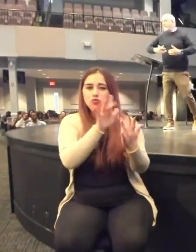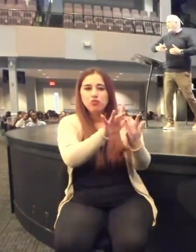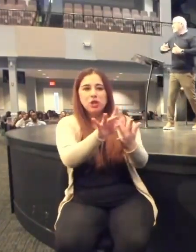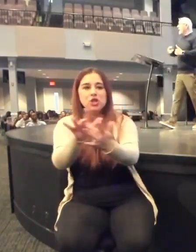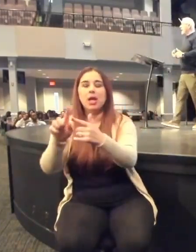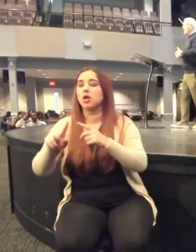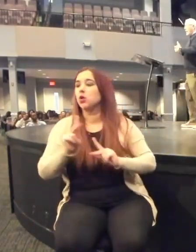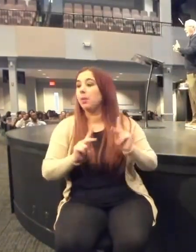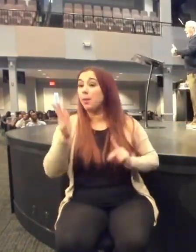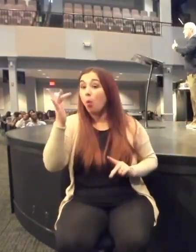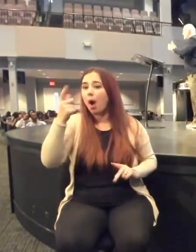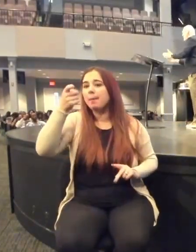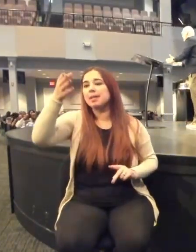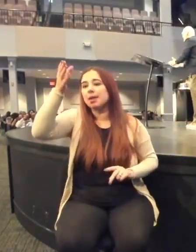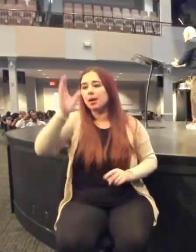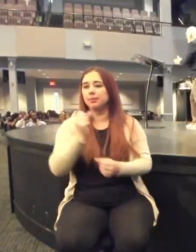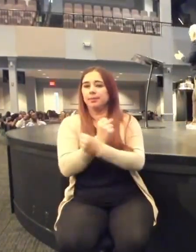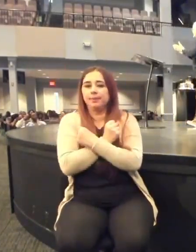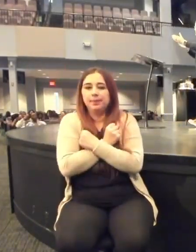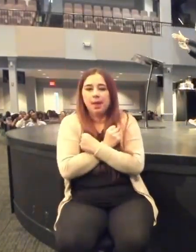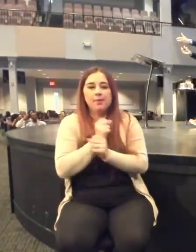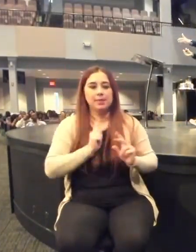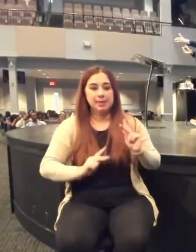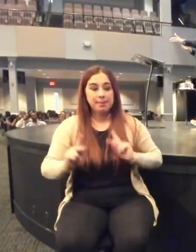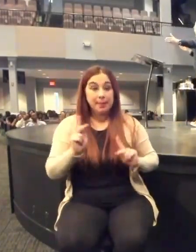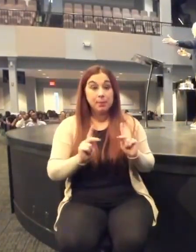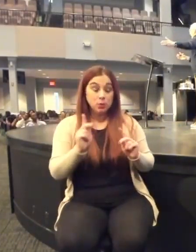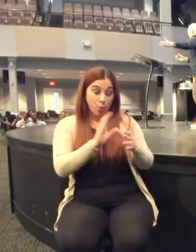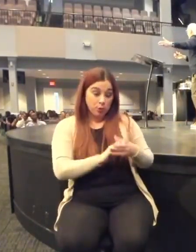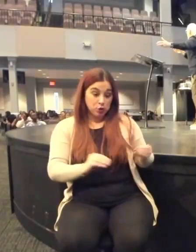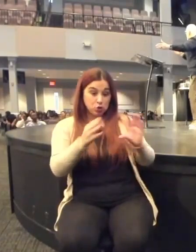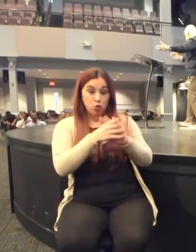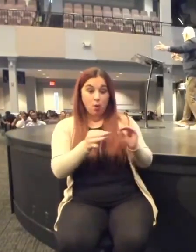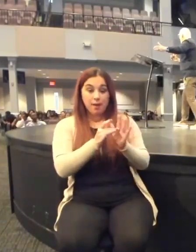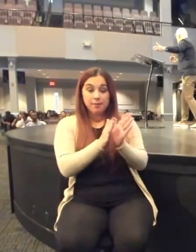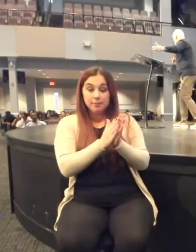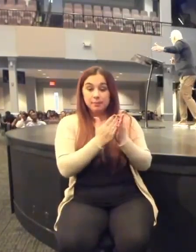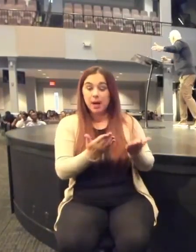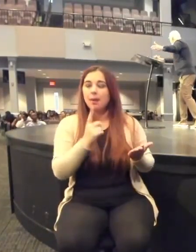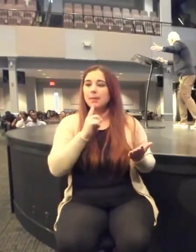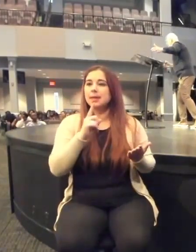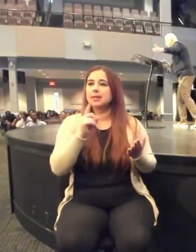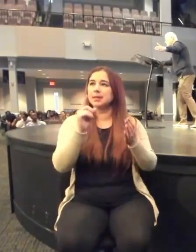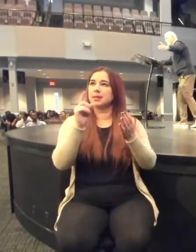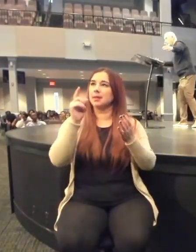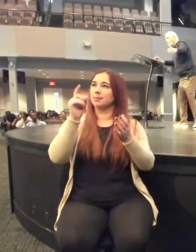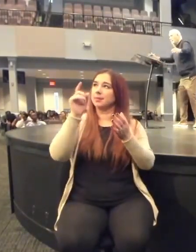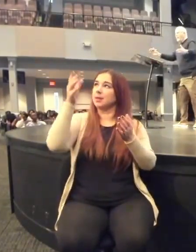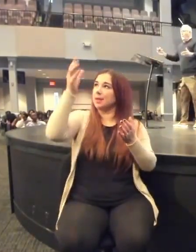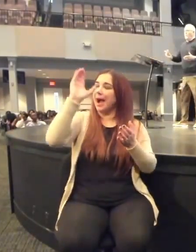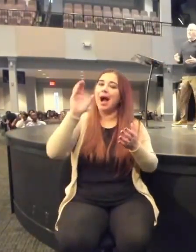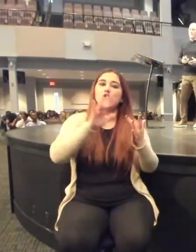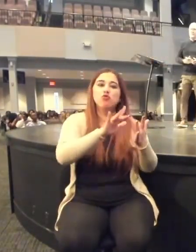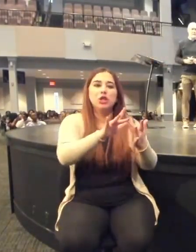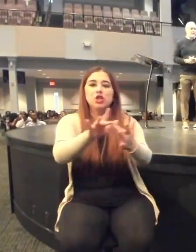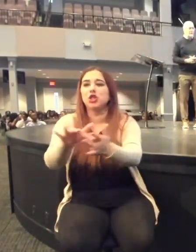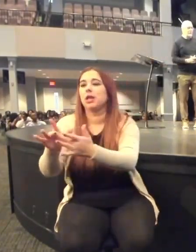people. Why? Because God loves people. And so the whole story of the Bible is the story of God reaching to